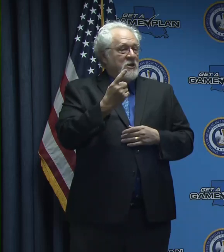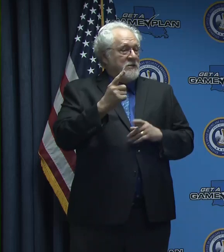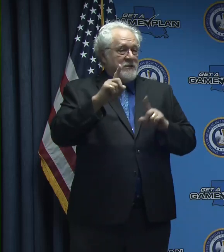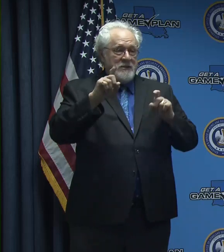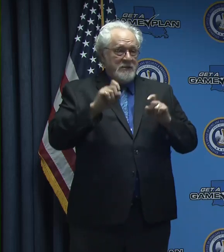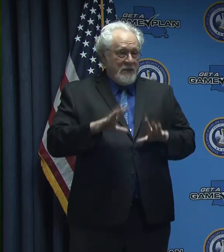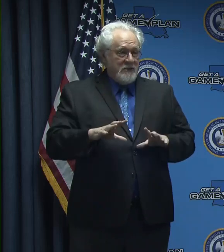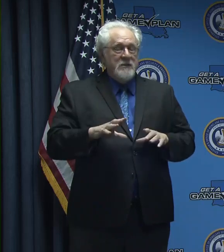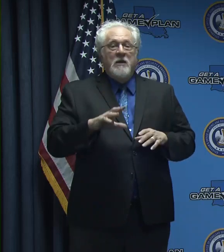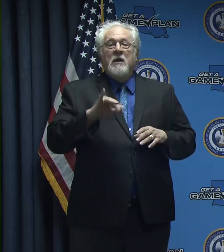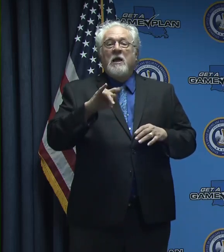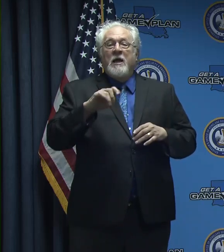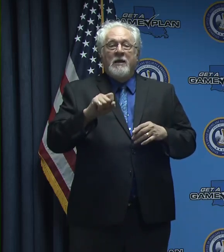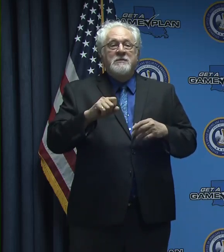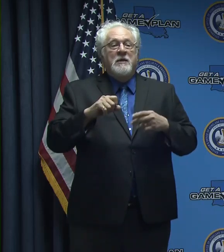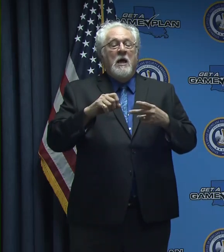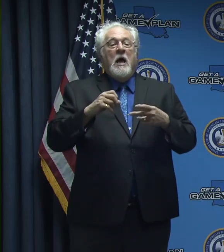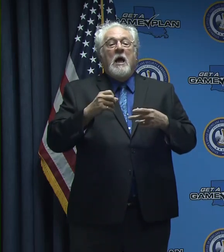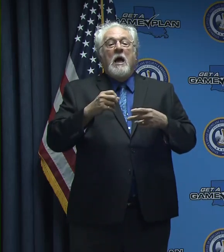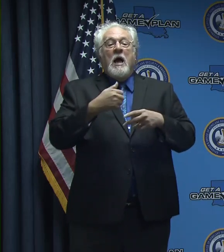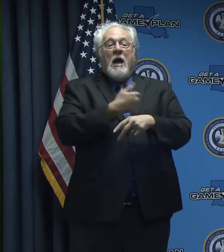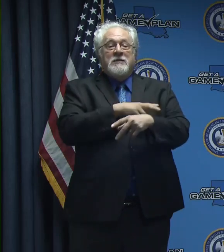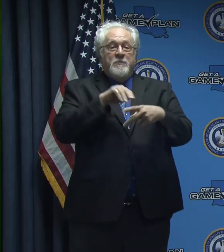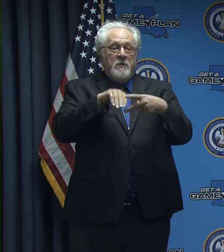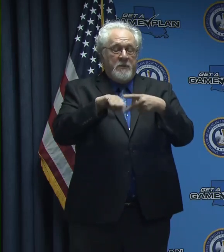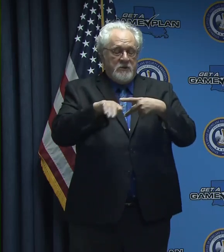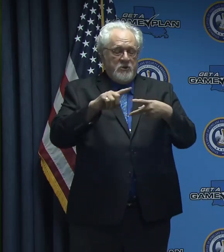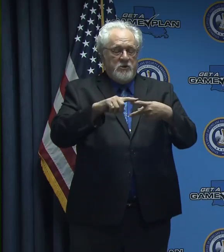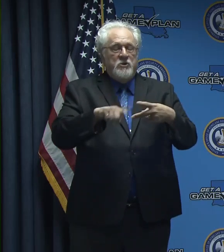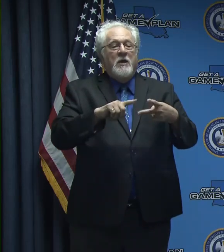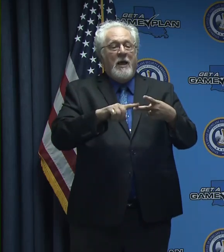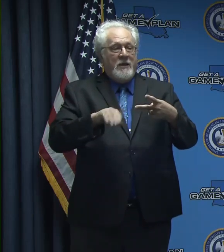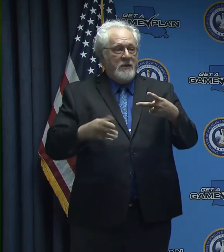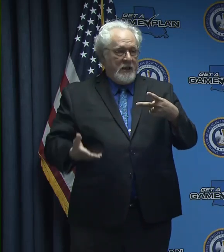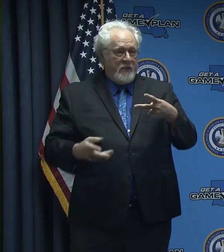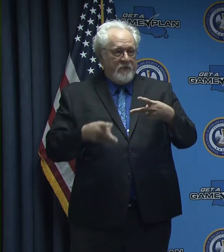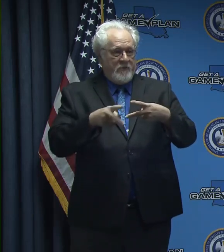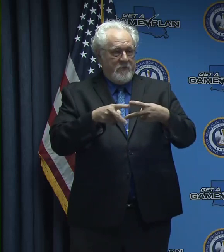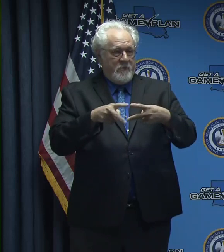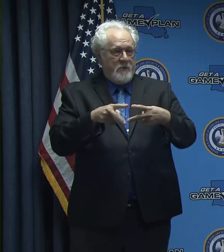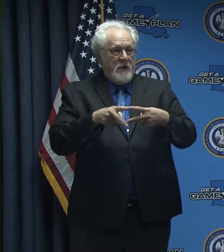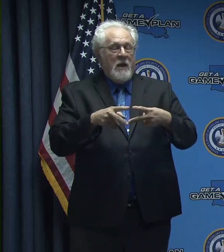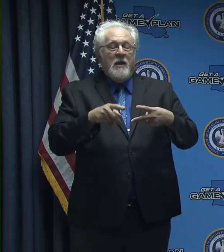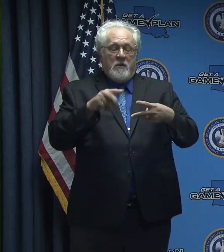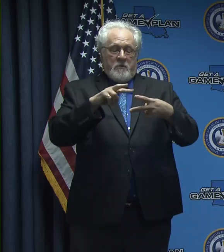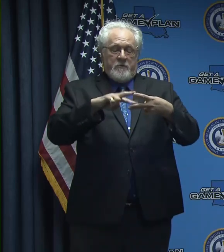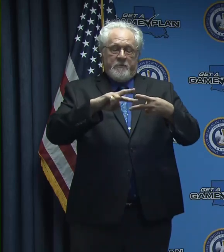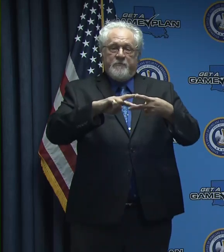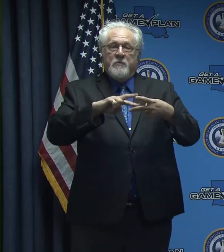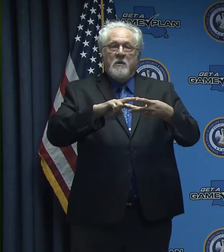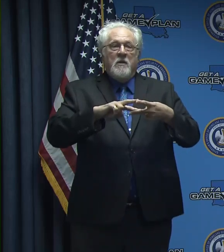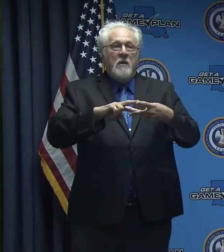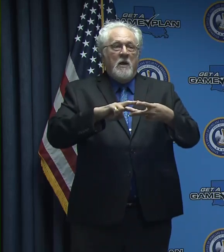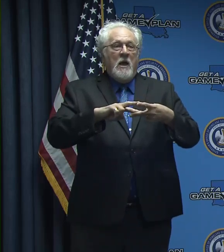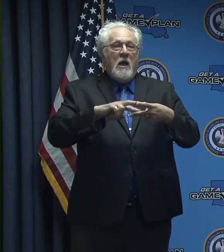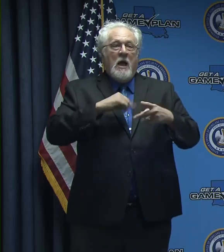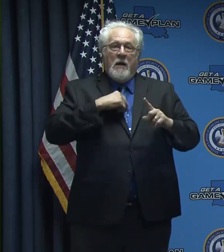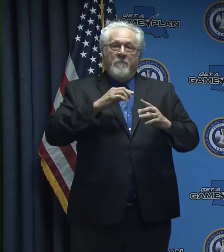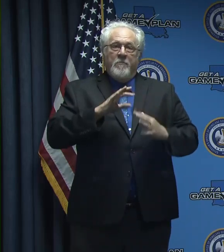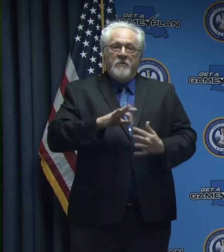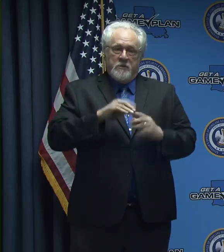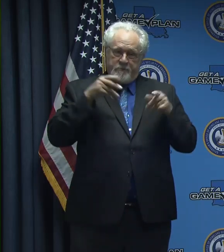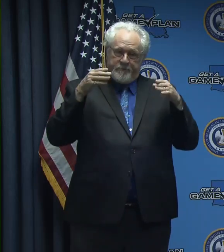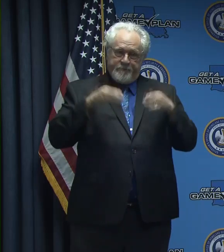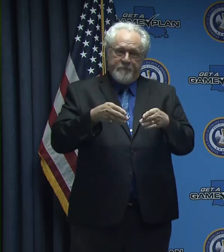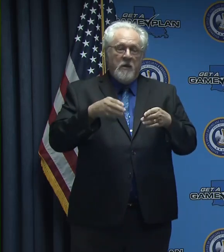tests, it's the hospital admissions, and it's your deaths. And that's what I'm particularly